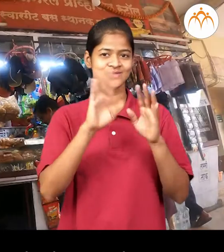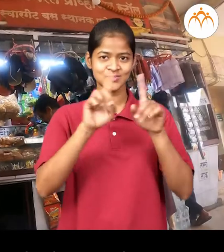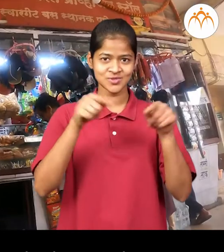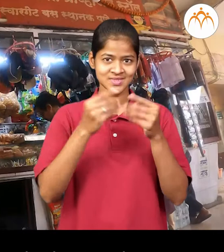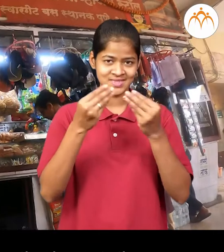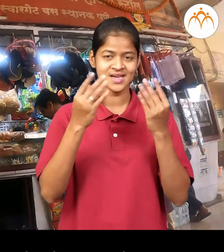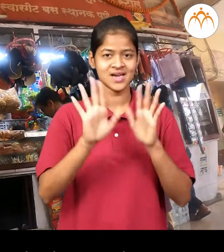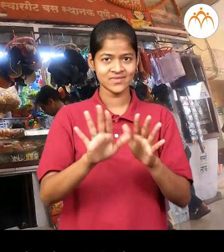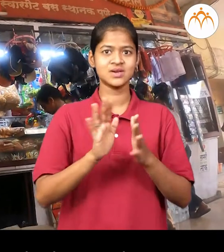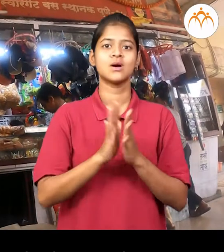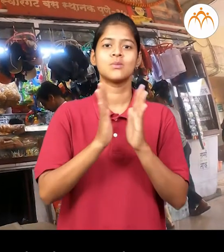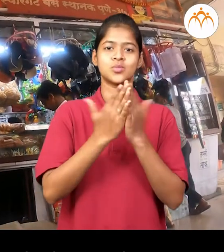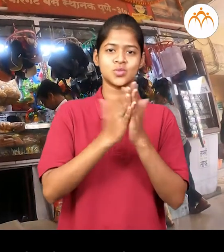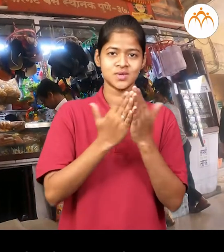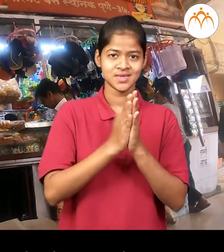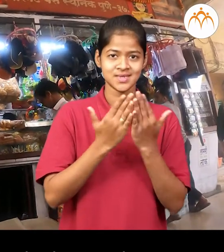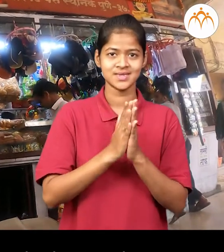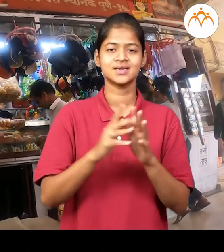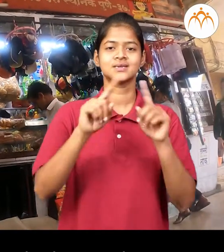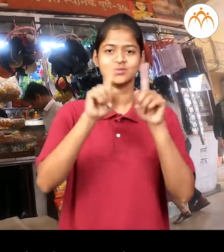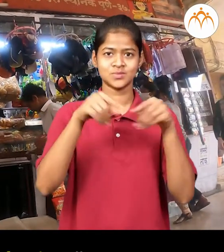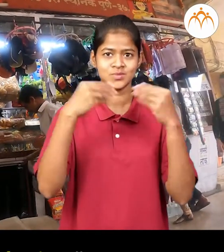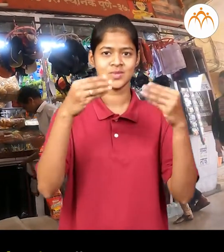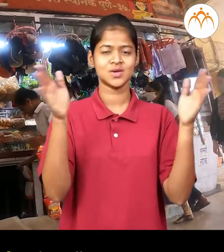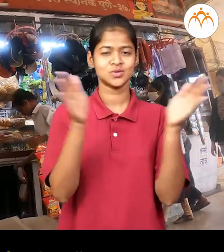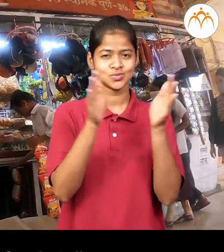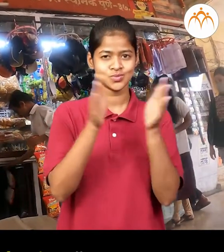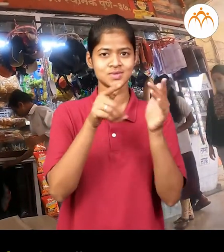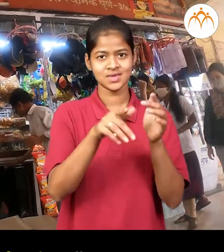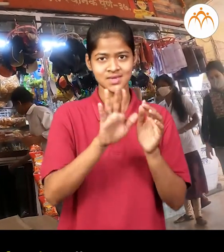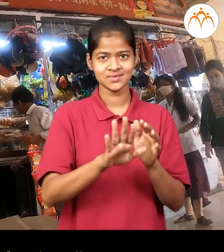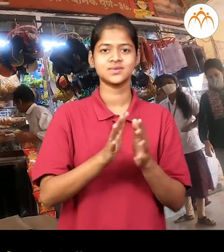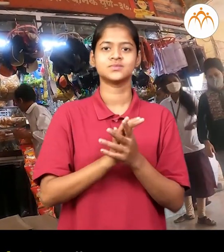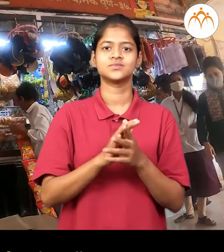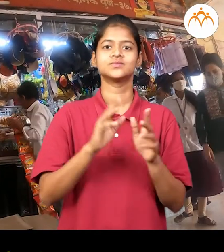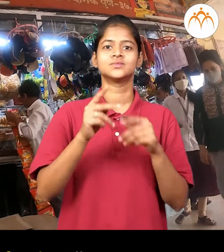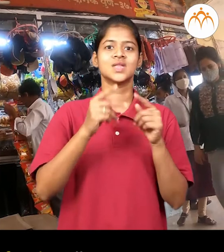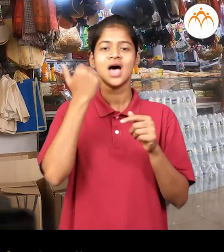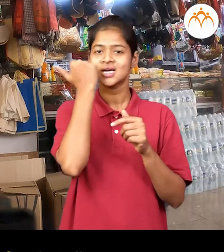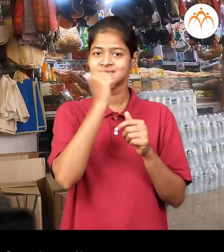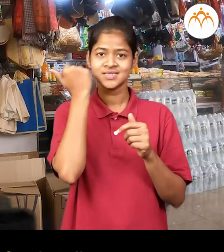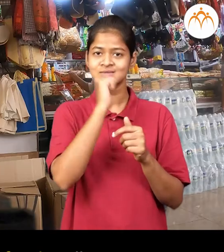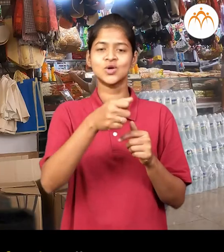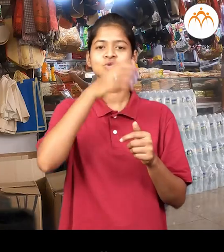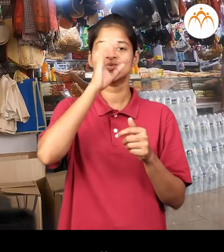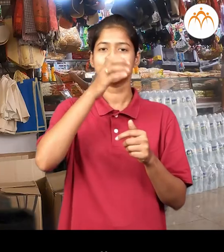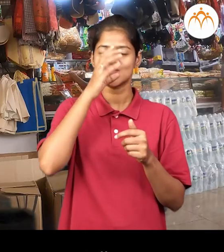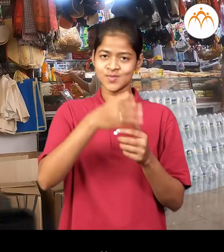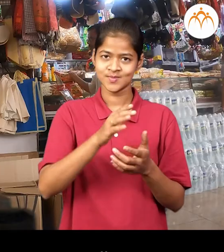many stalls on the bus station. Most of them were food stalls.